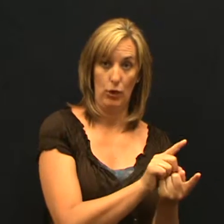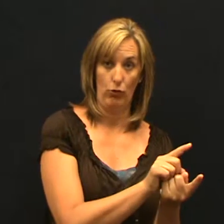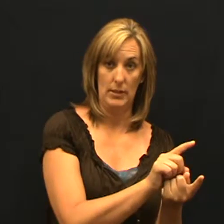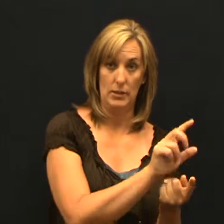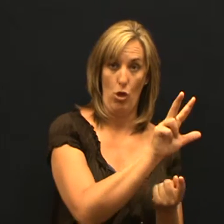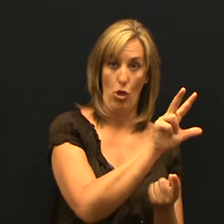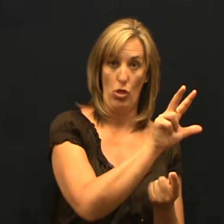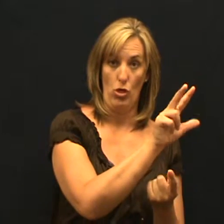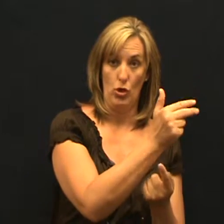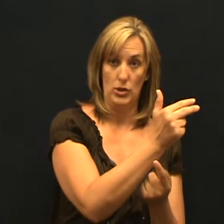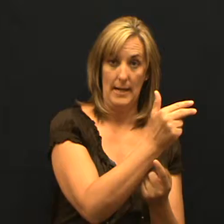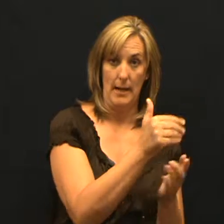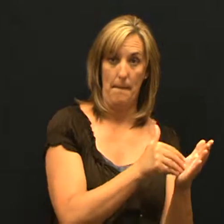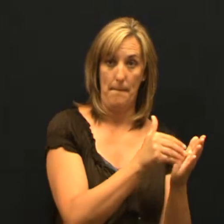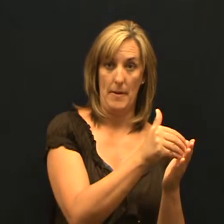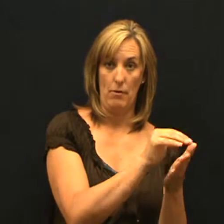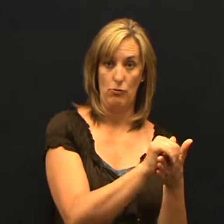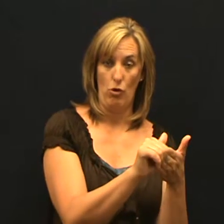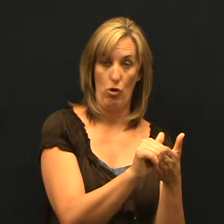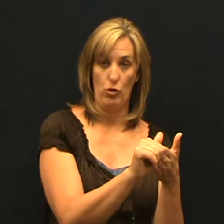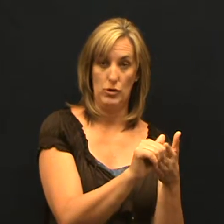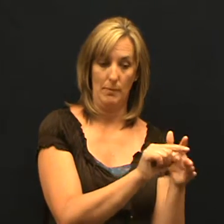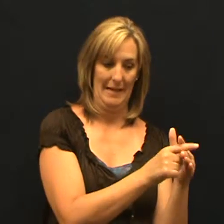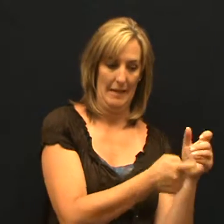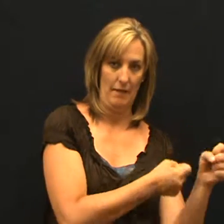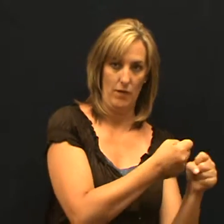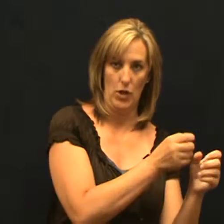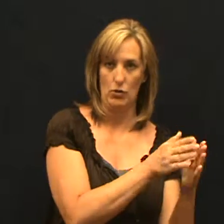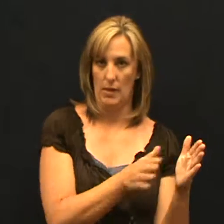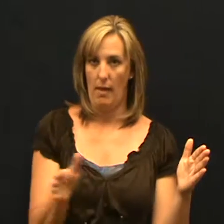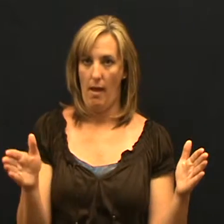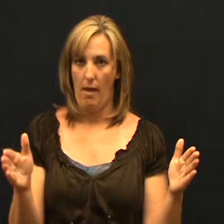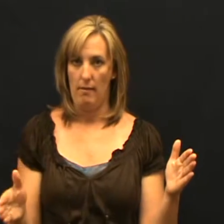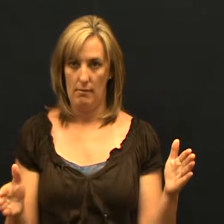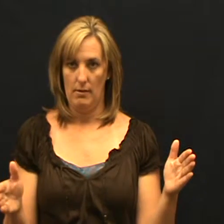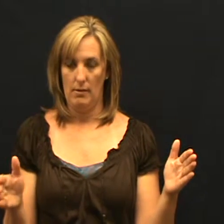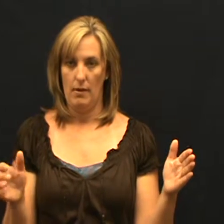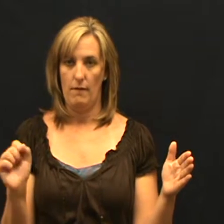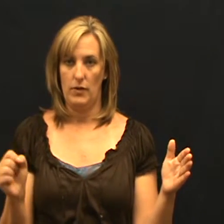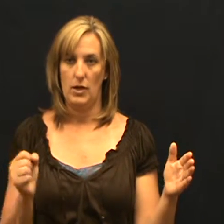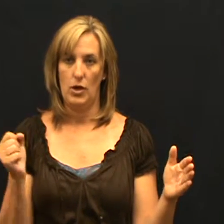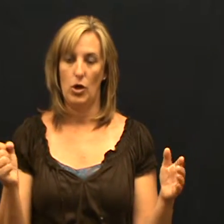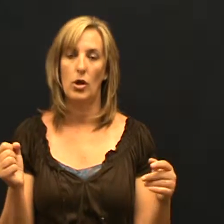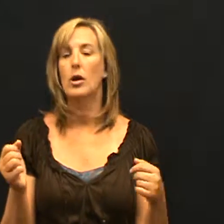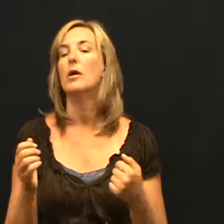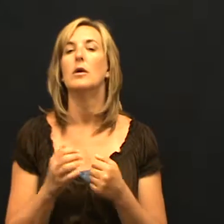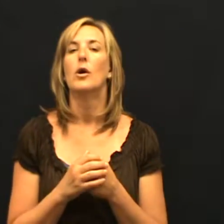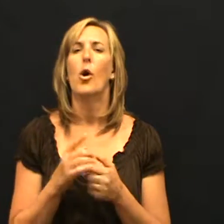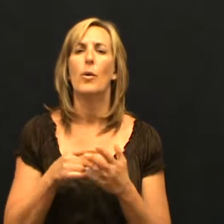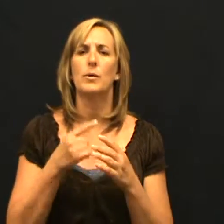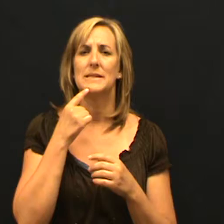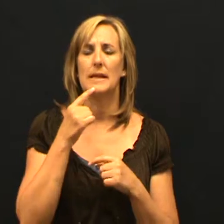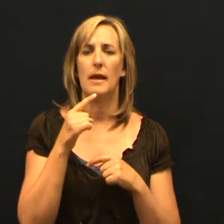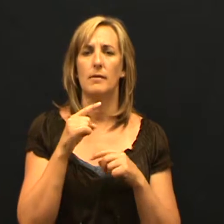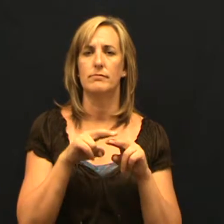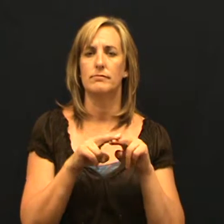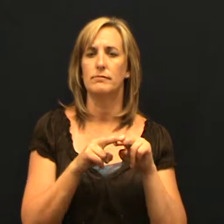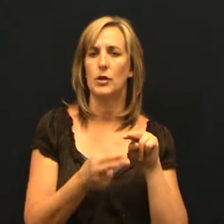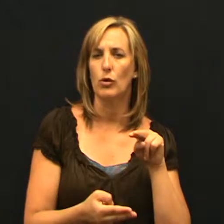million from the beginning of the year to the end of the year. And what did we say about a decrease in receivables? We